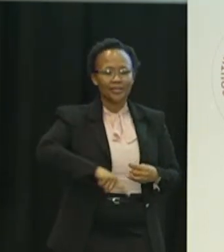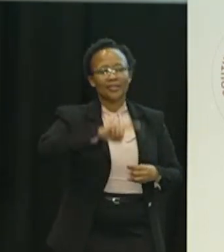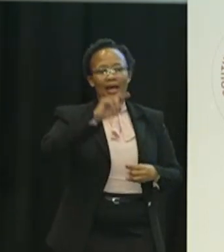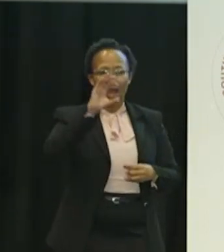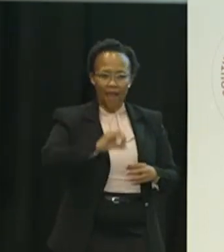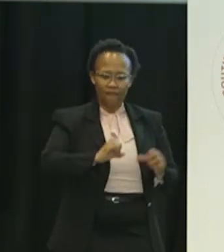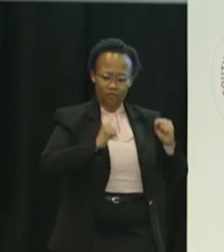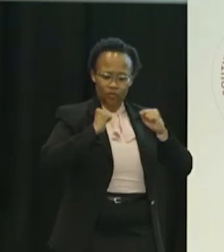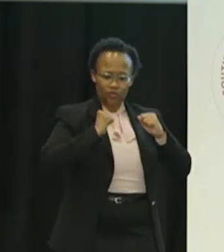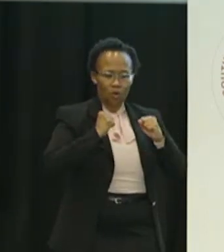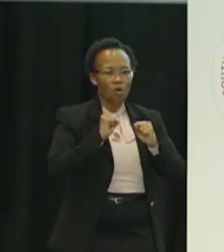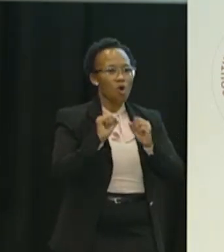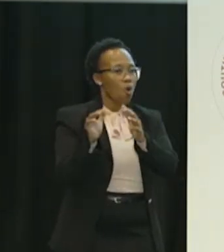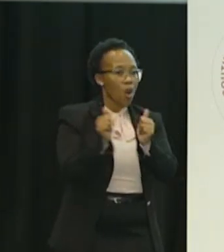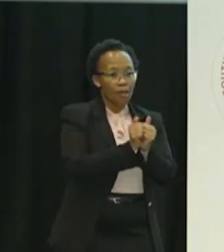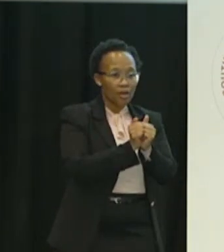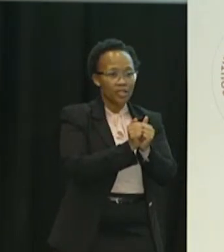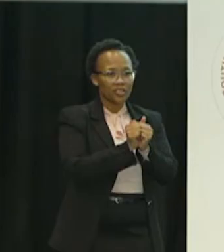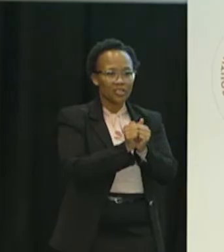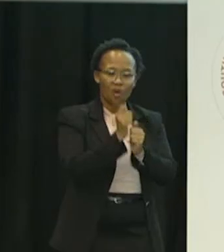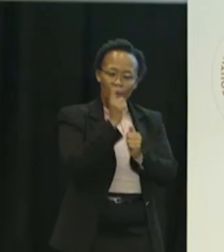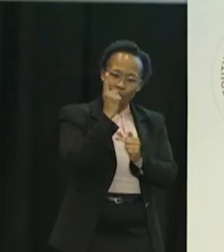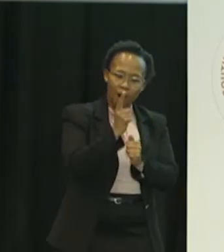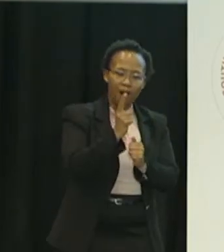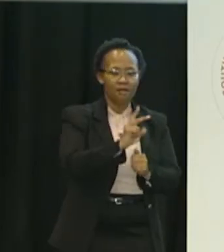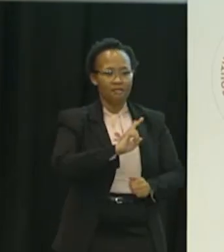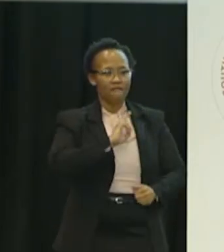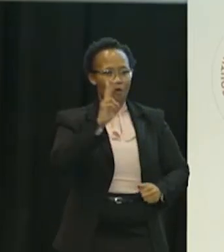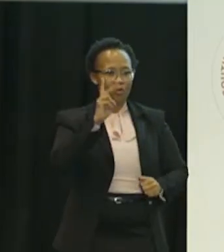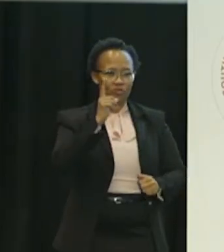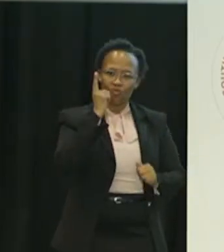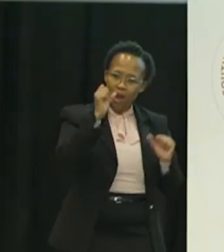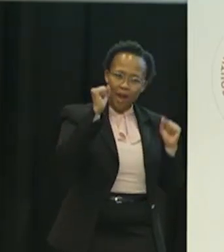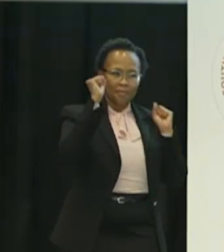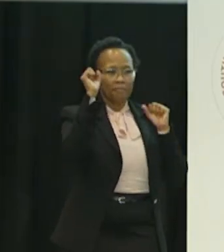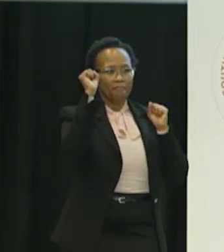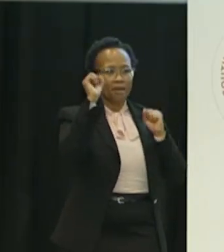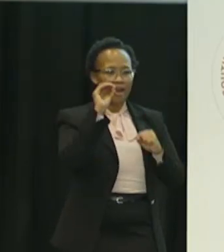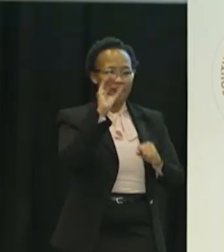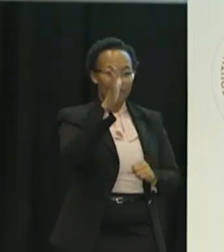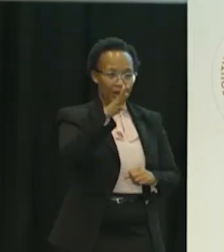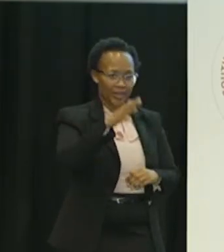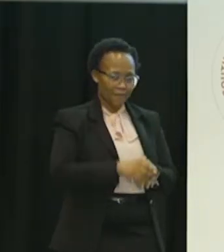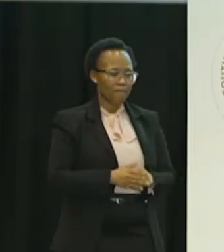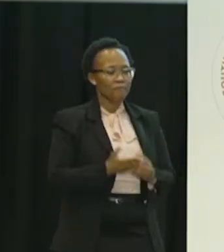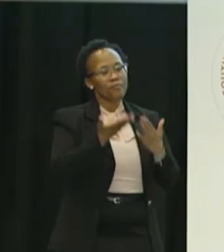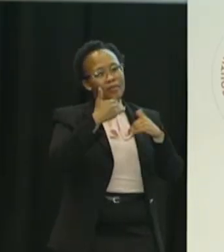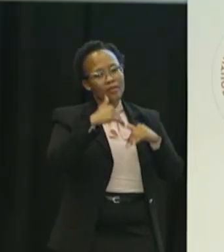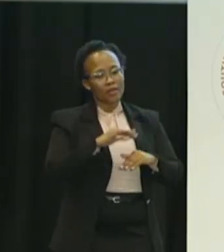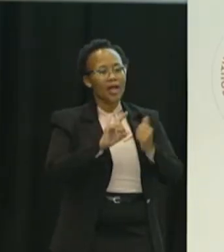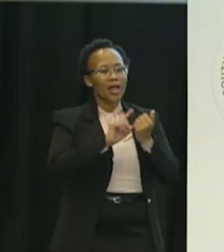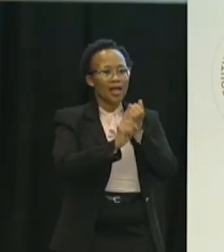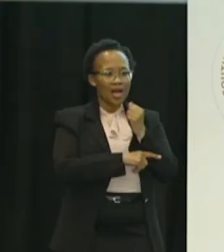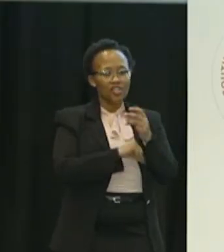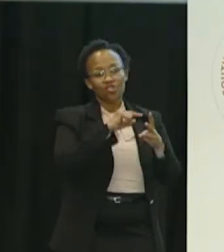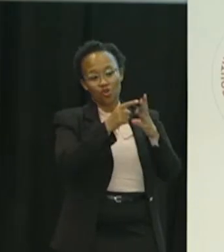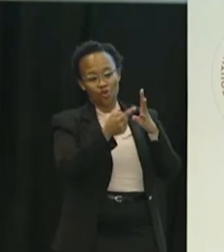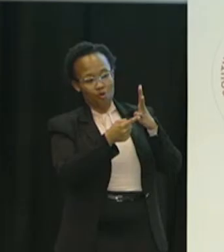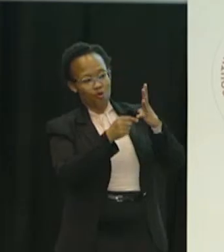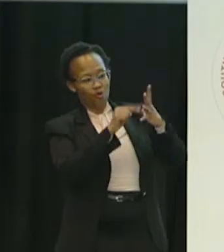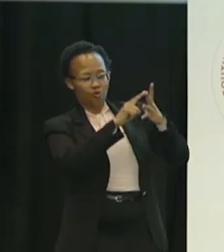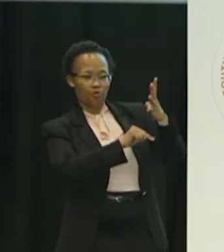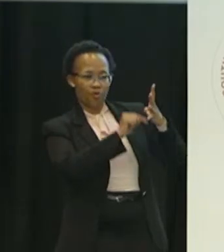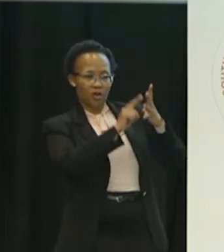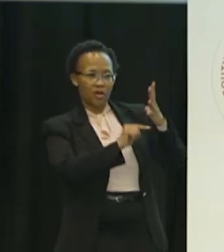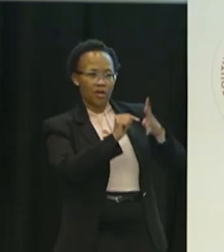stronger in our messaging and therefore in working with them. Just the last thing is about sharing best practices. Once